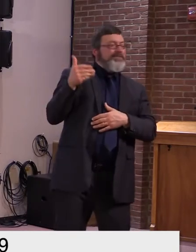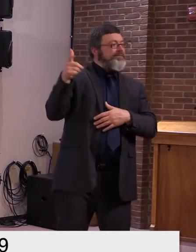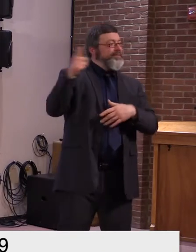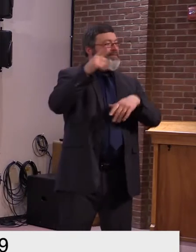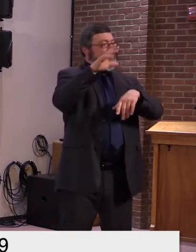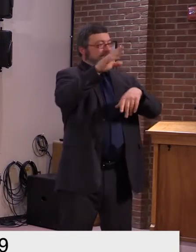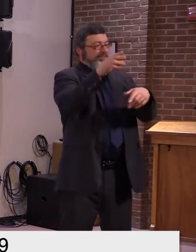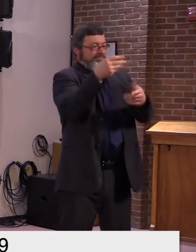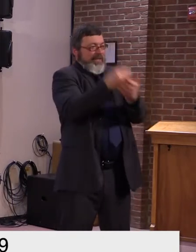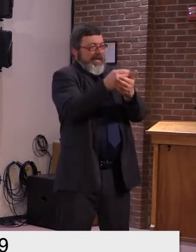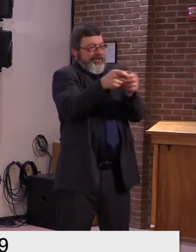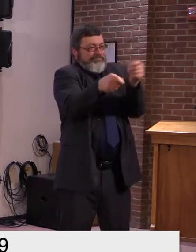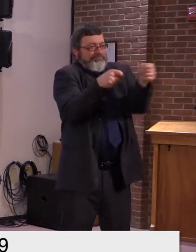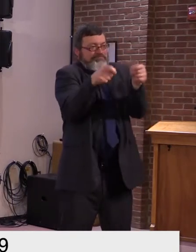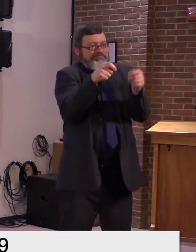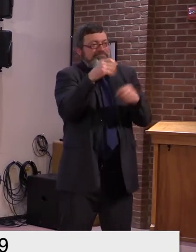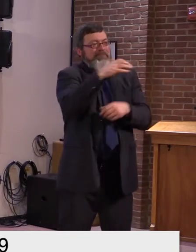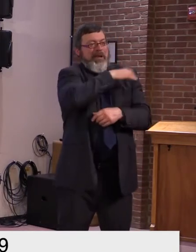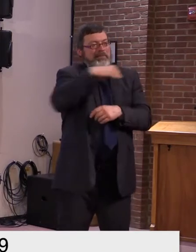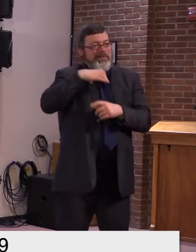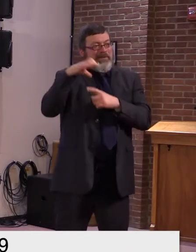up.